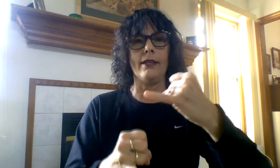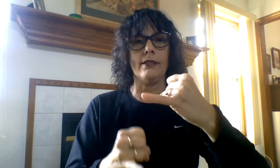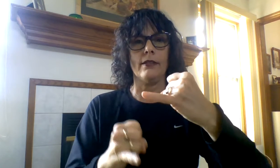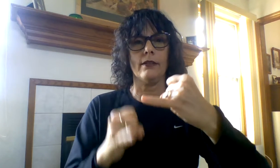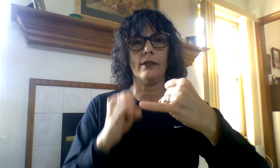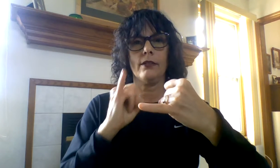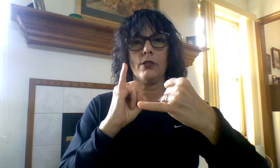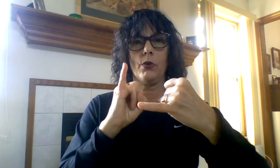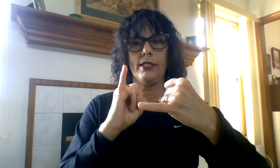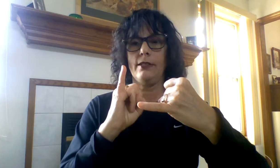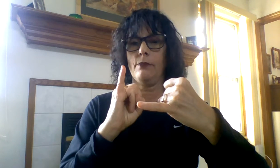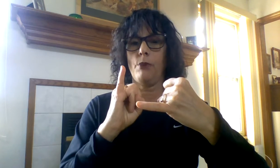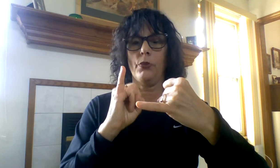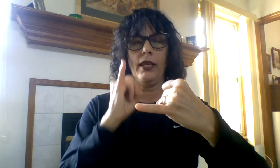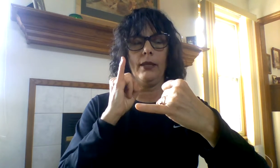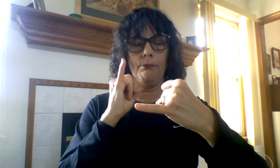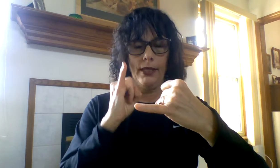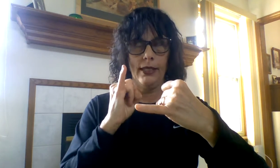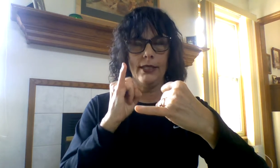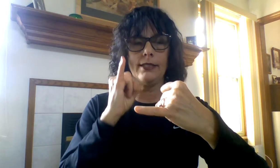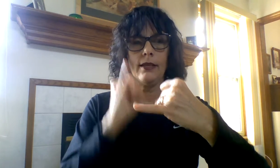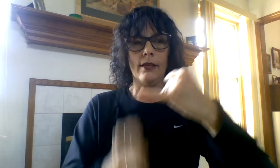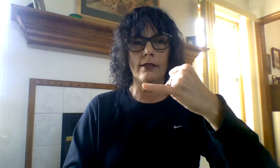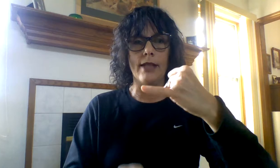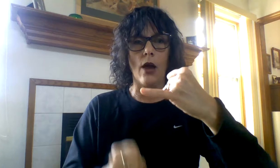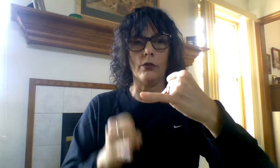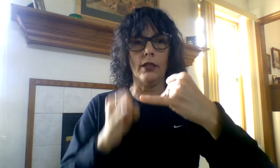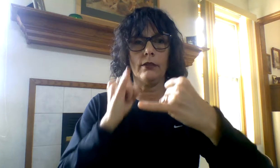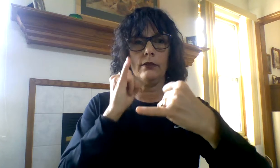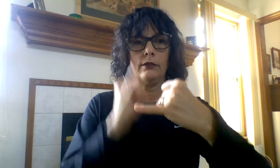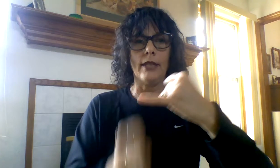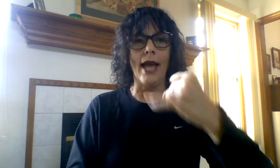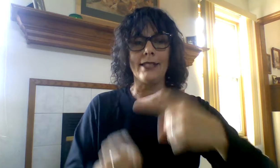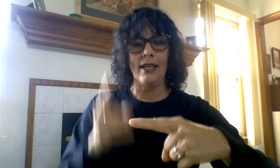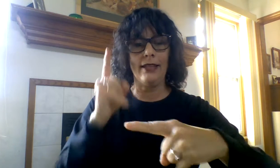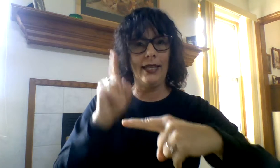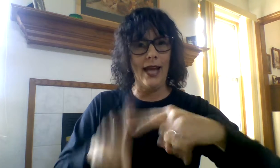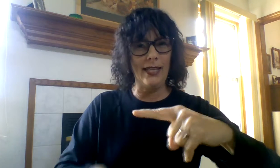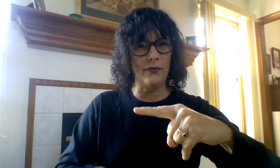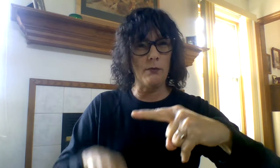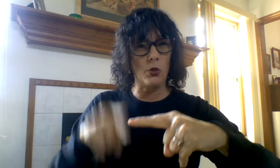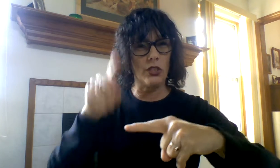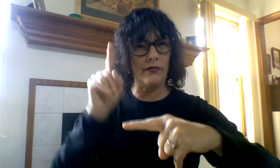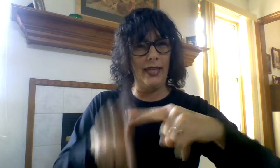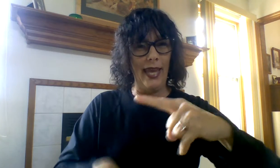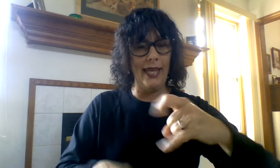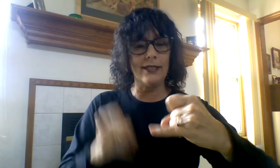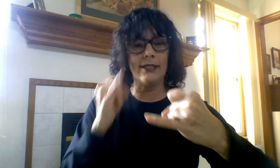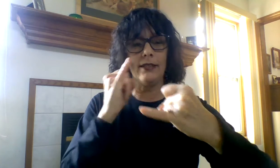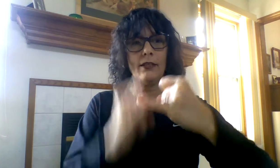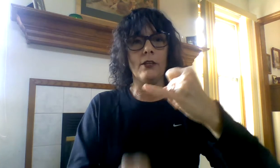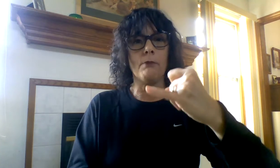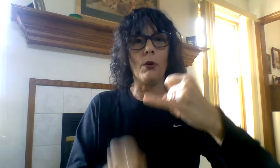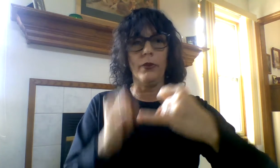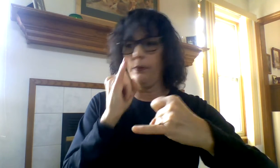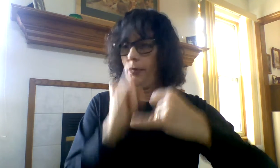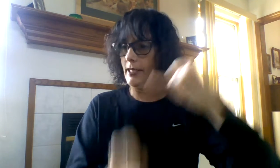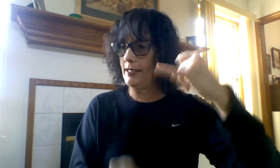end. So it's both pinkies down. Last. Like kind of the motion of can't, but with the pinkies.